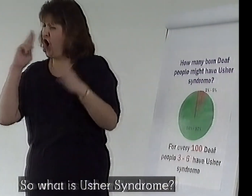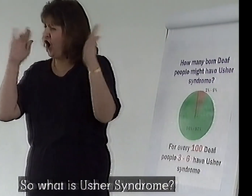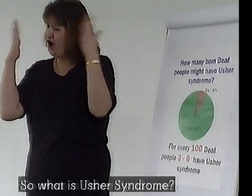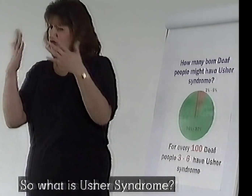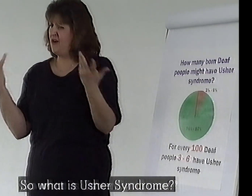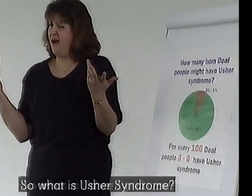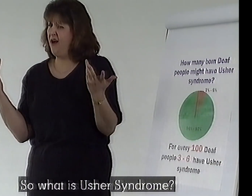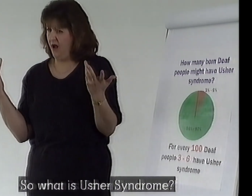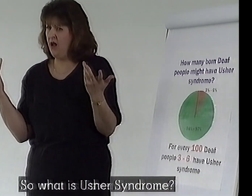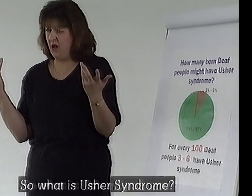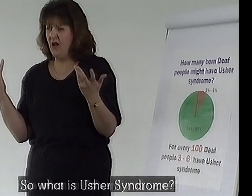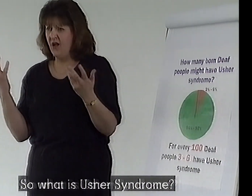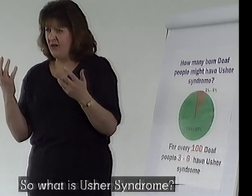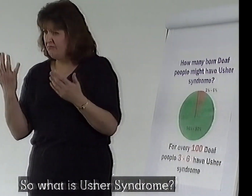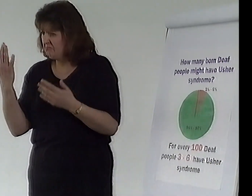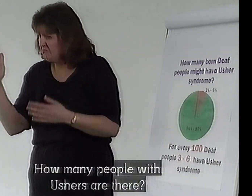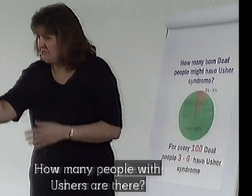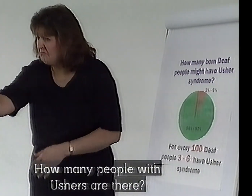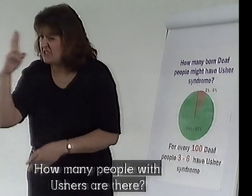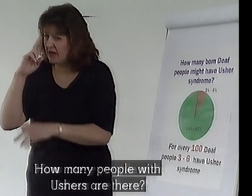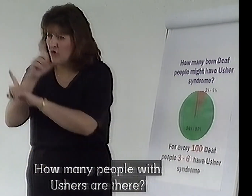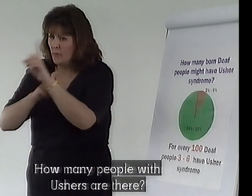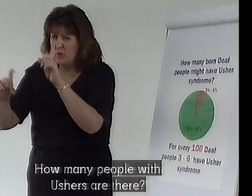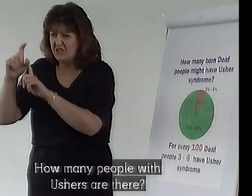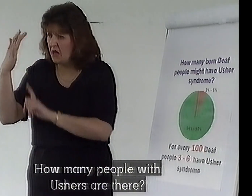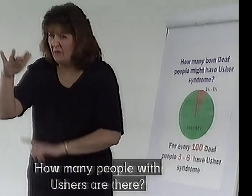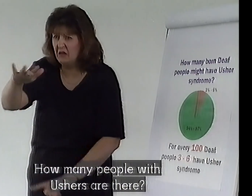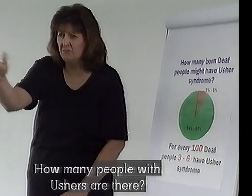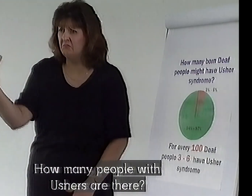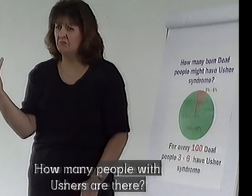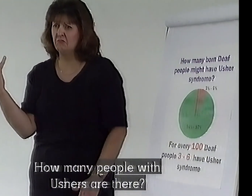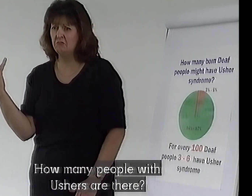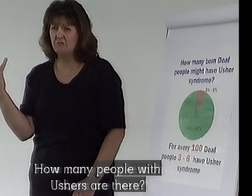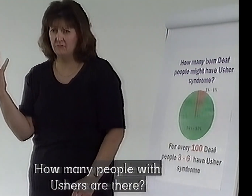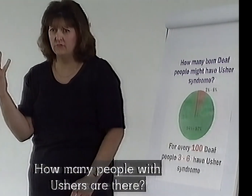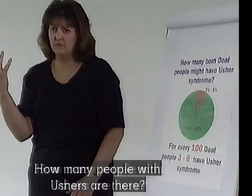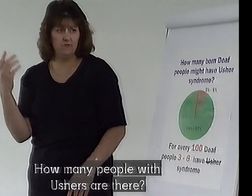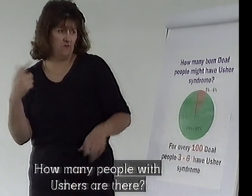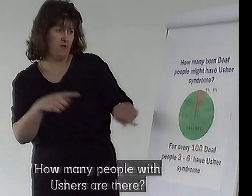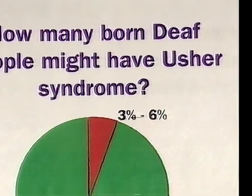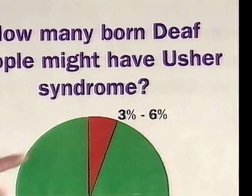So, what is Usher syndrome? How many people with Ushers are there in the deaf community?